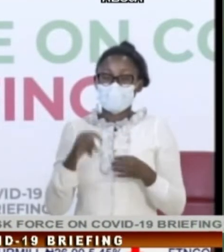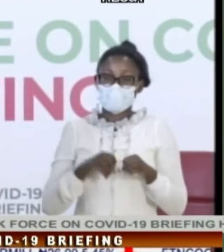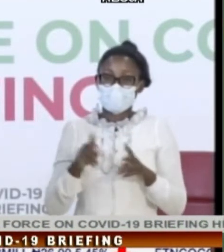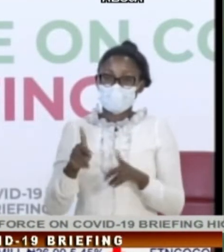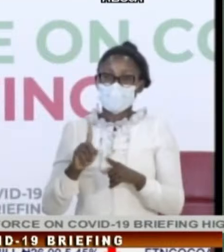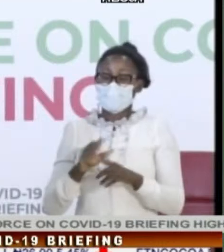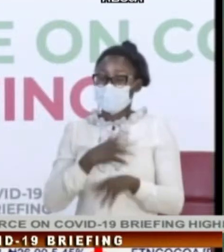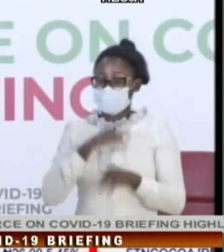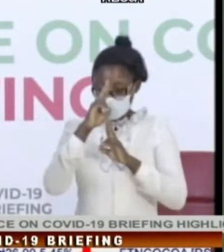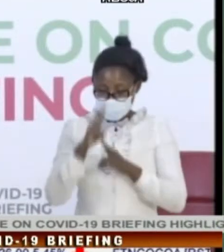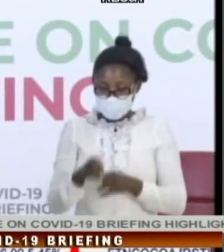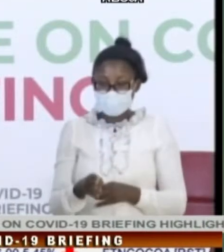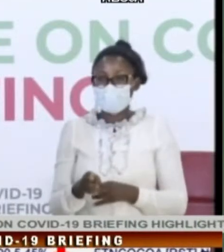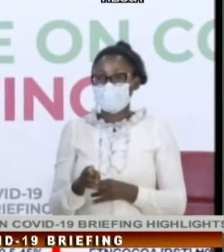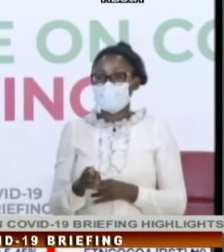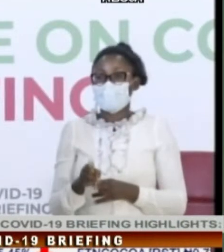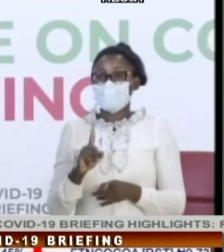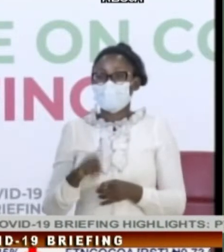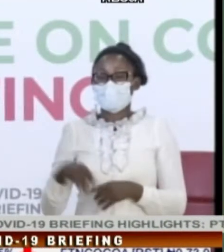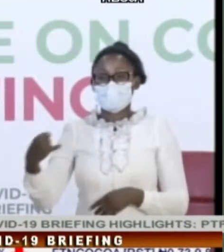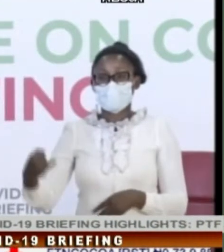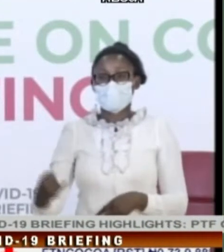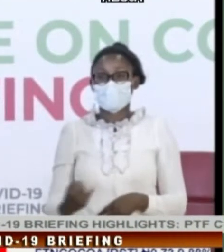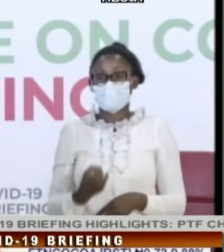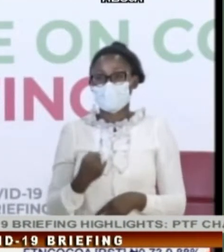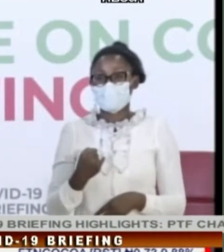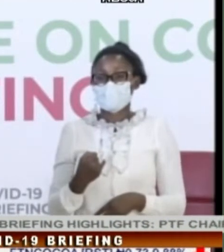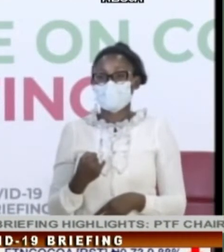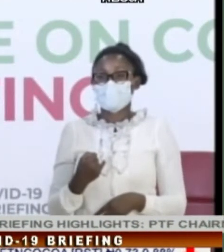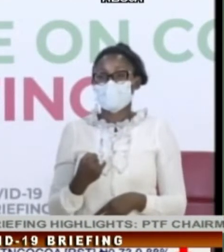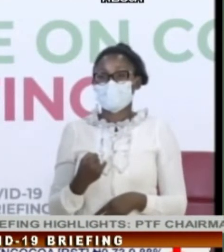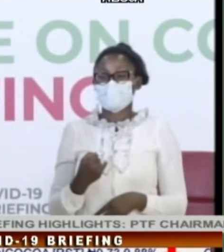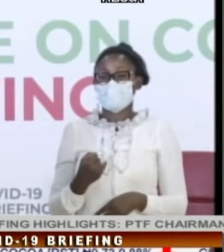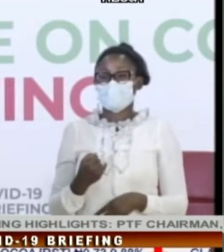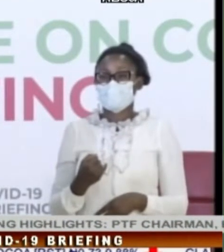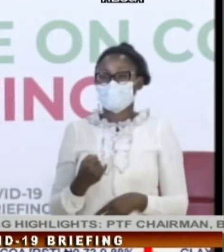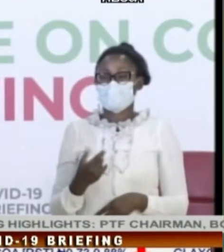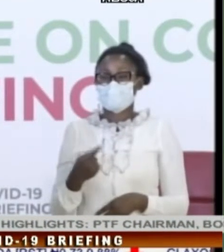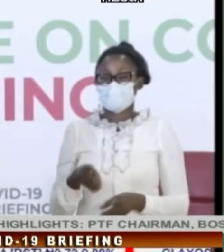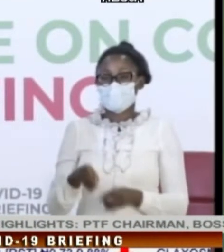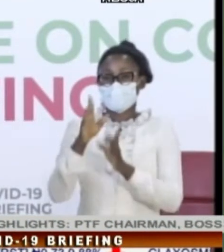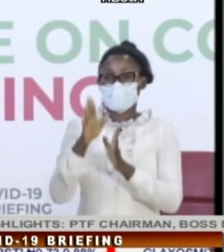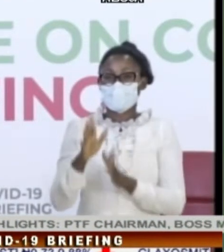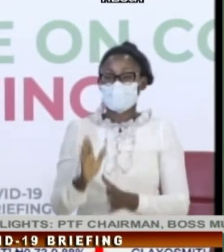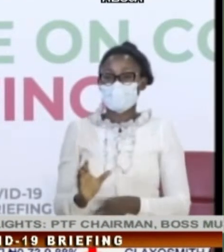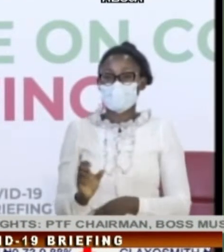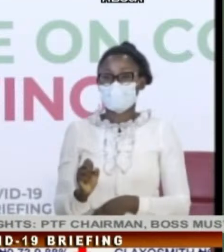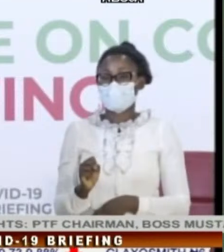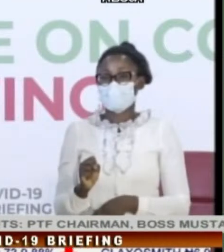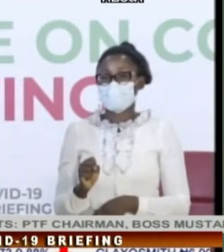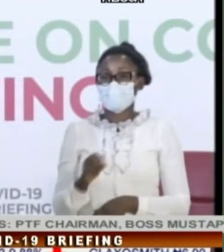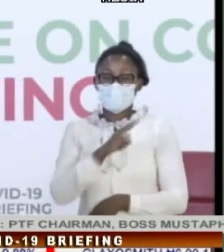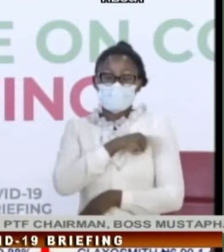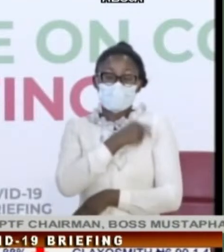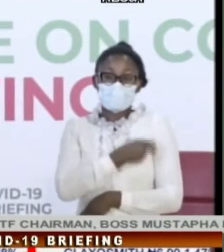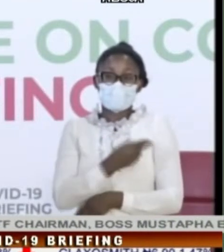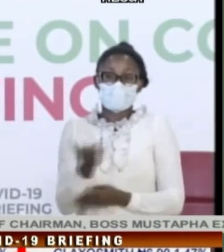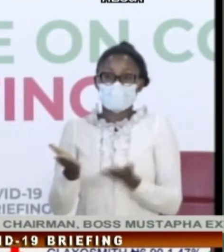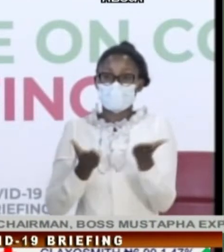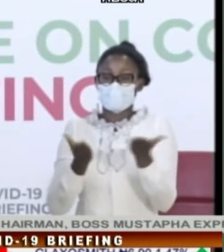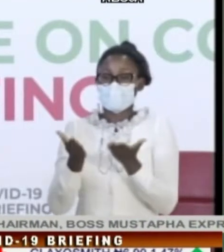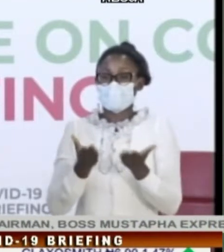and honor to invite the Director of Hospital